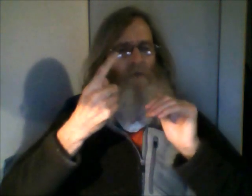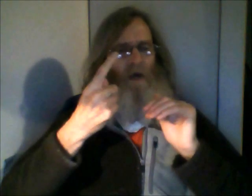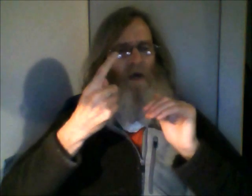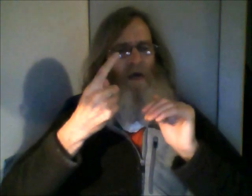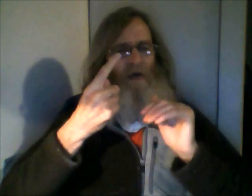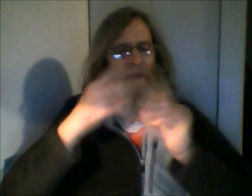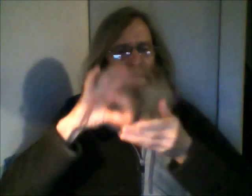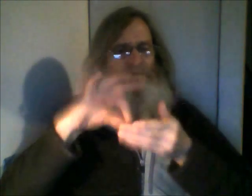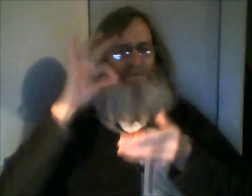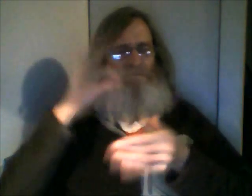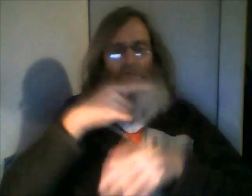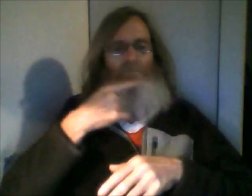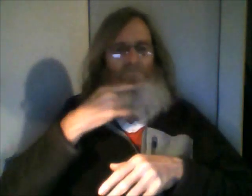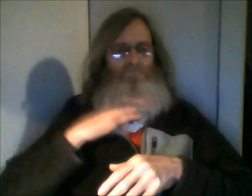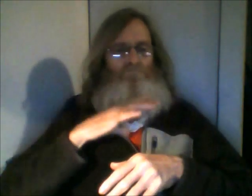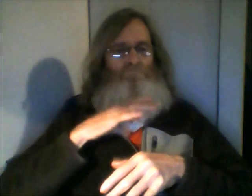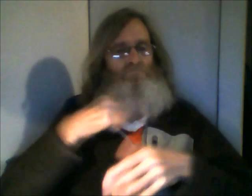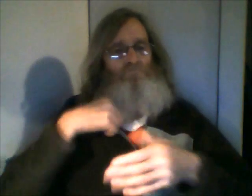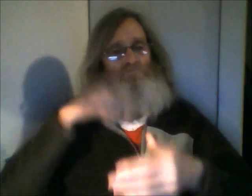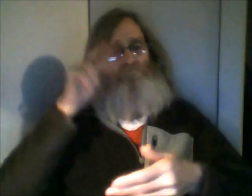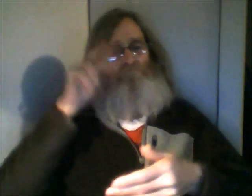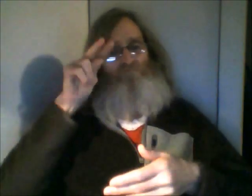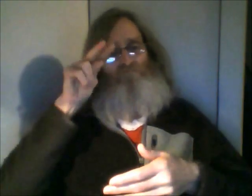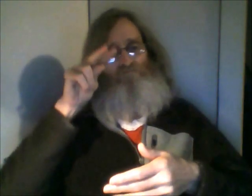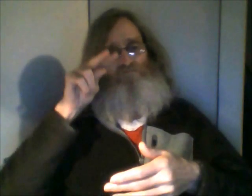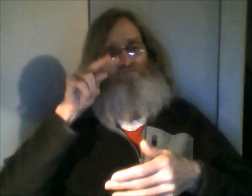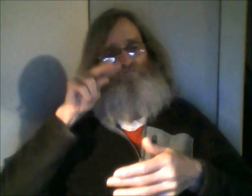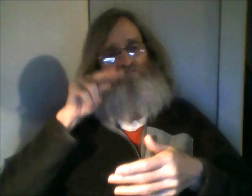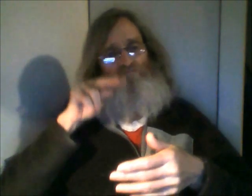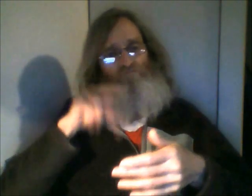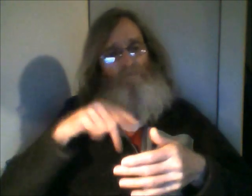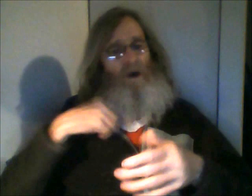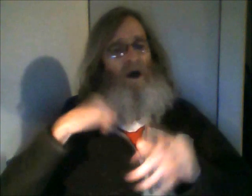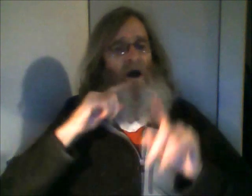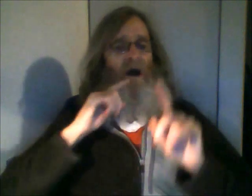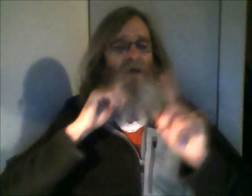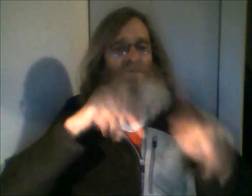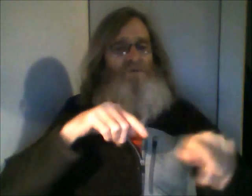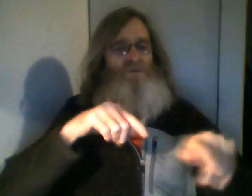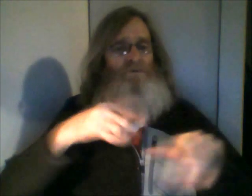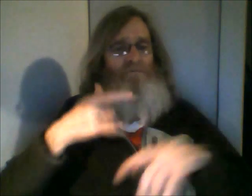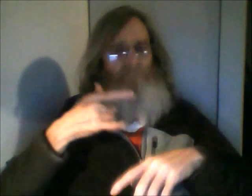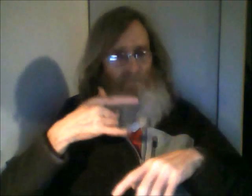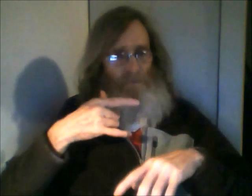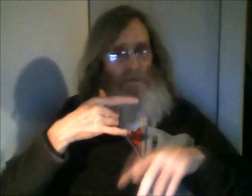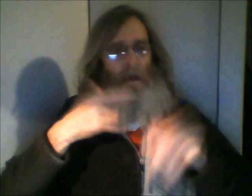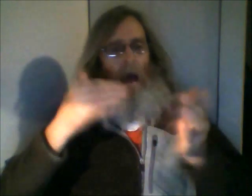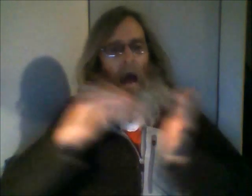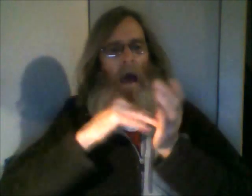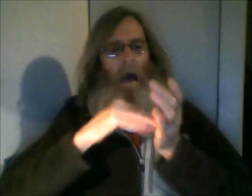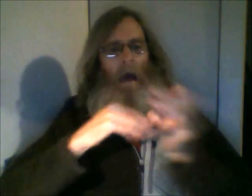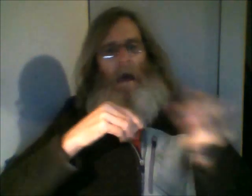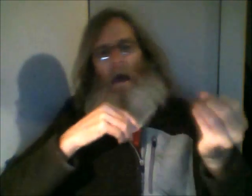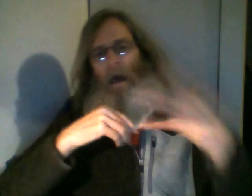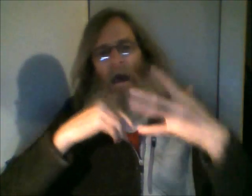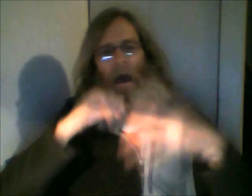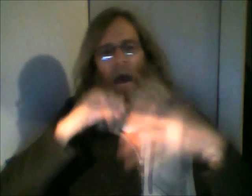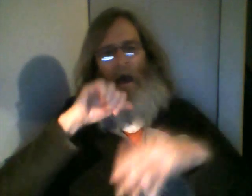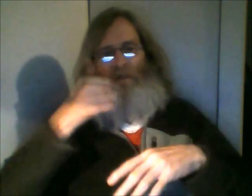In every setup, some blood is diverted into a pouch for testing. In this method, they're collecting whole blood that will be separated at the